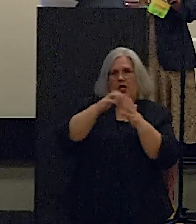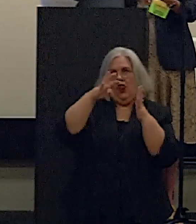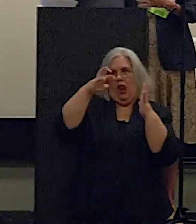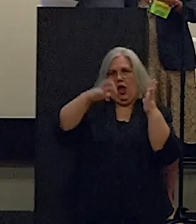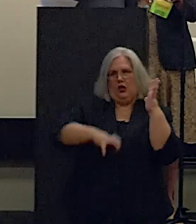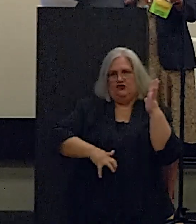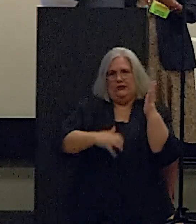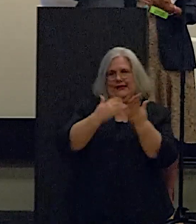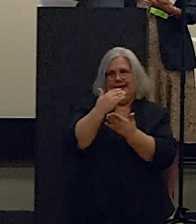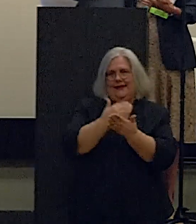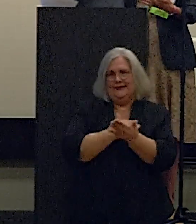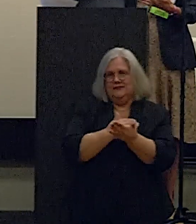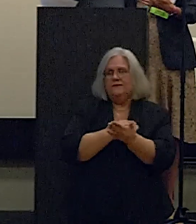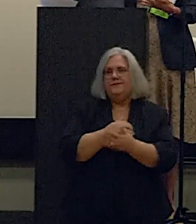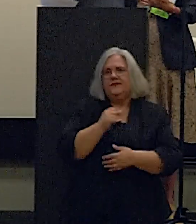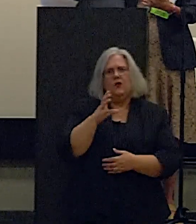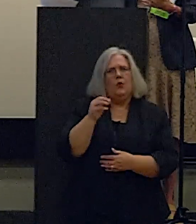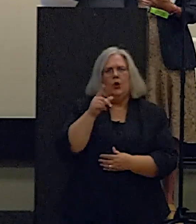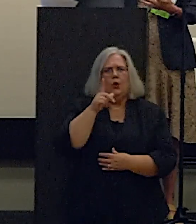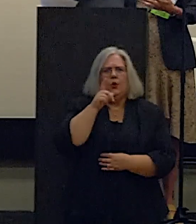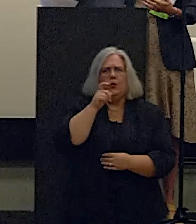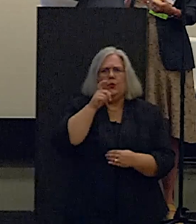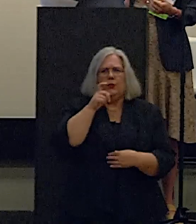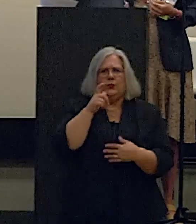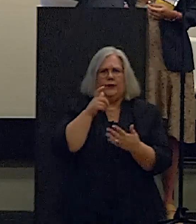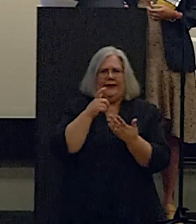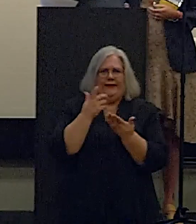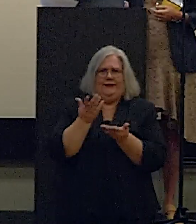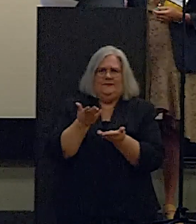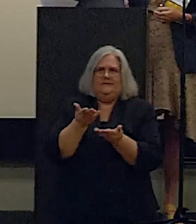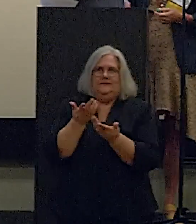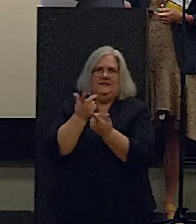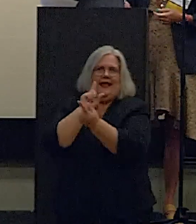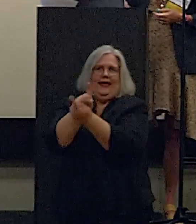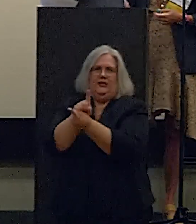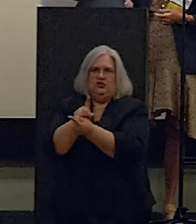So who do we take it to? We'll talk about that.